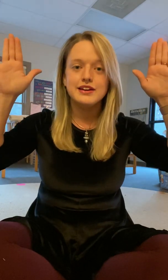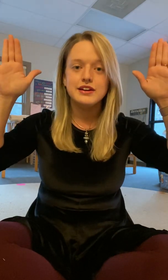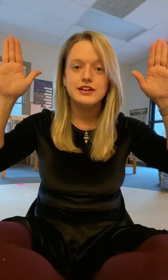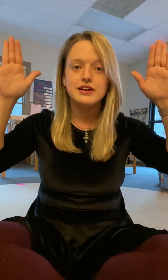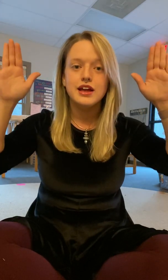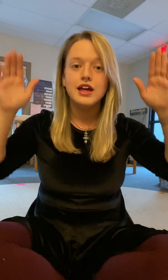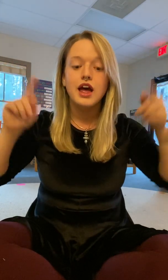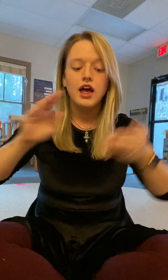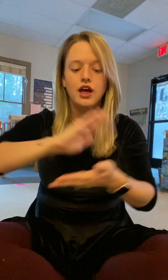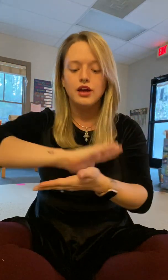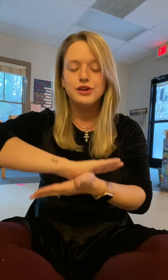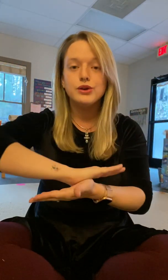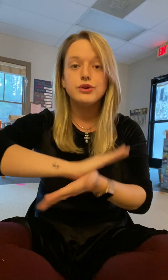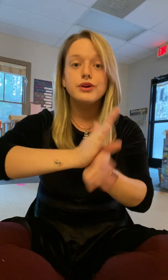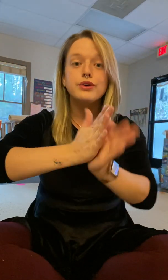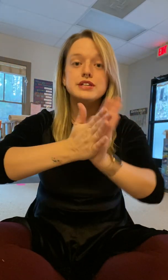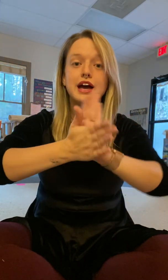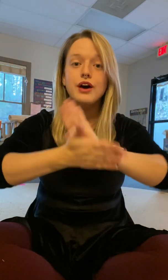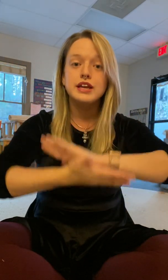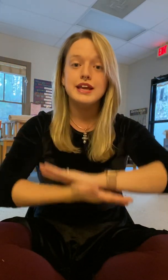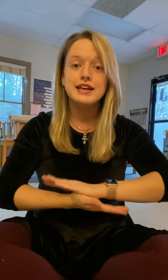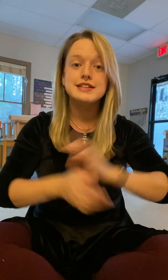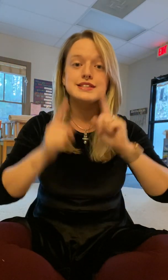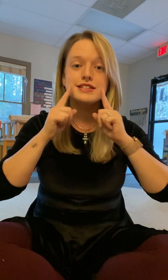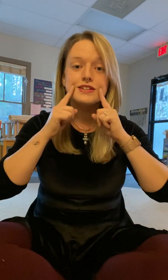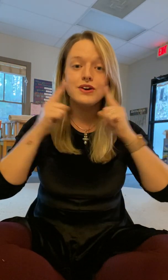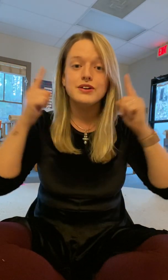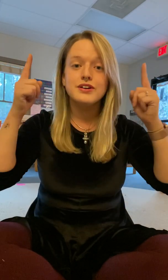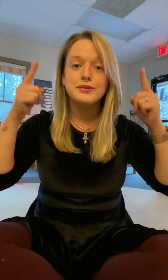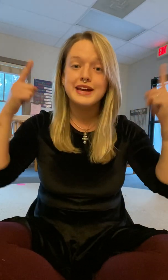reindeer, you'll go down in history.